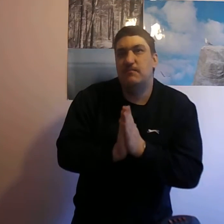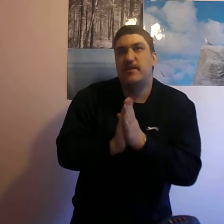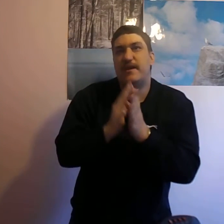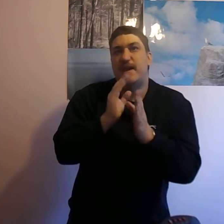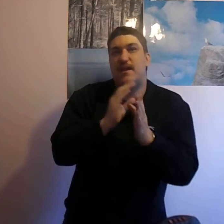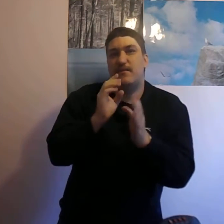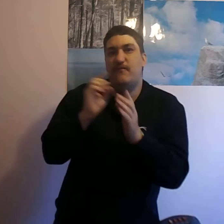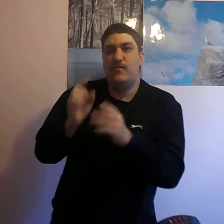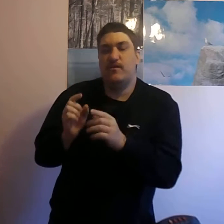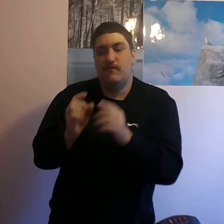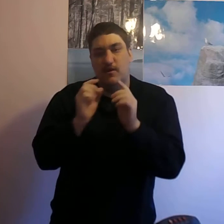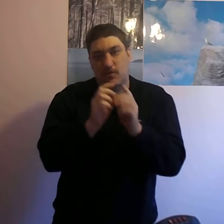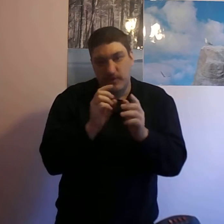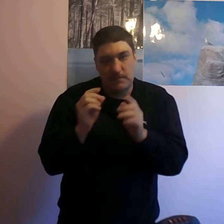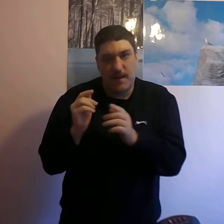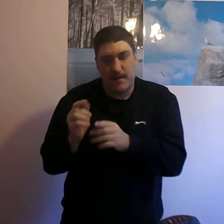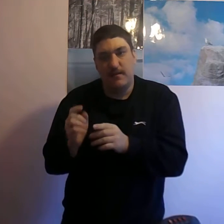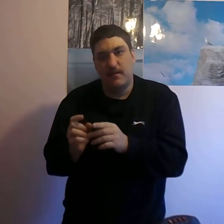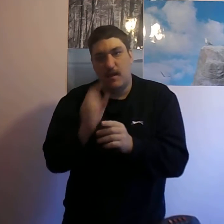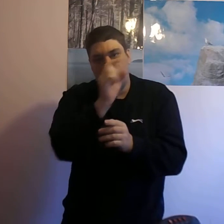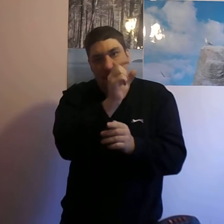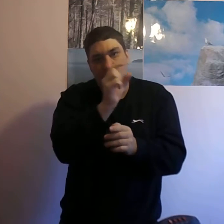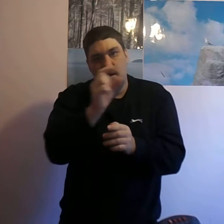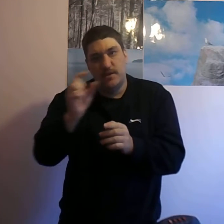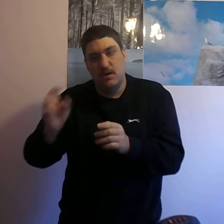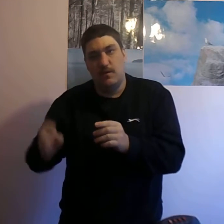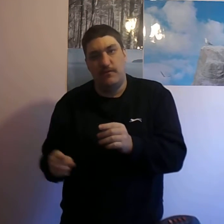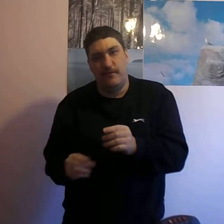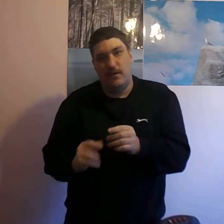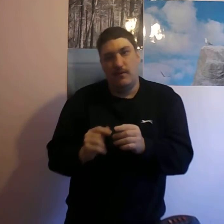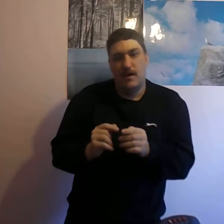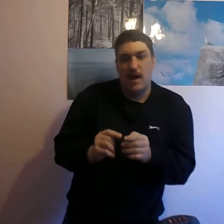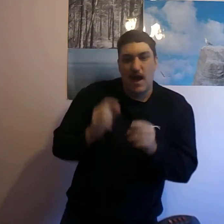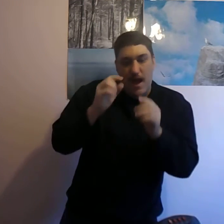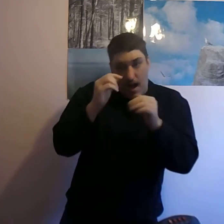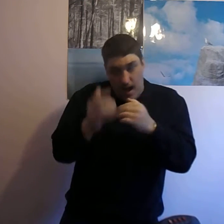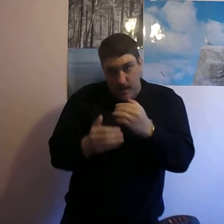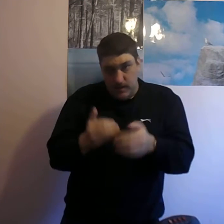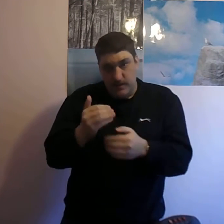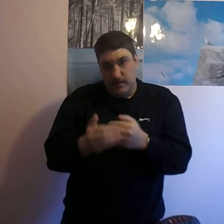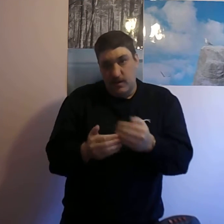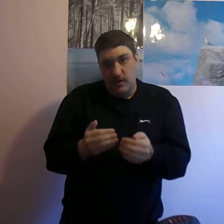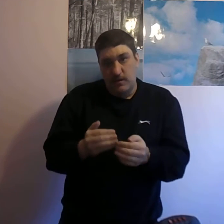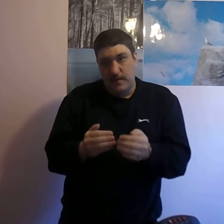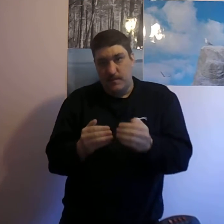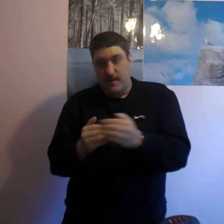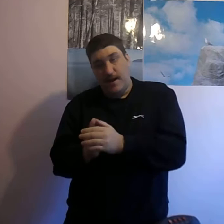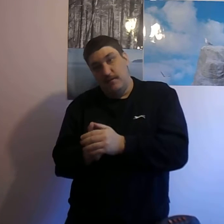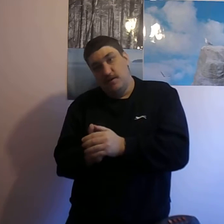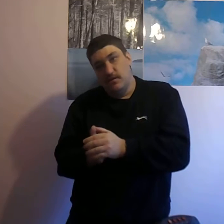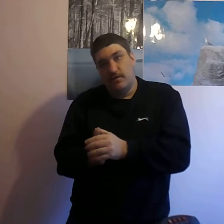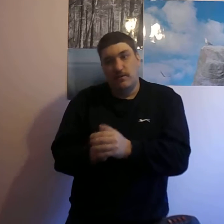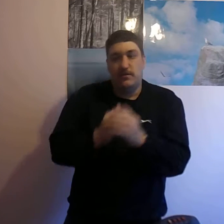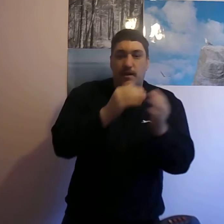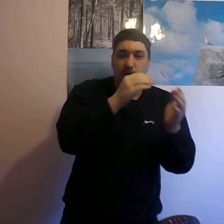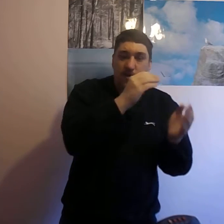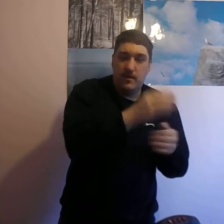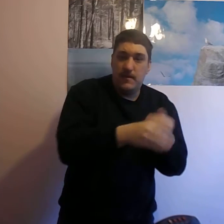you hear his voice on recorded messages as you're going through. And you learn a bit about Cave Johnson, and you learn a bit